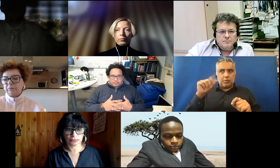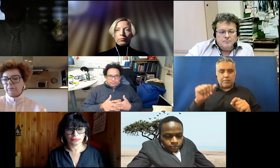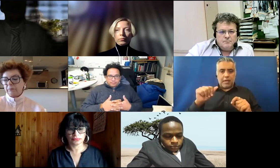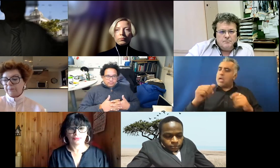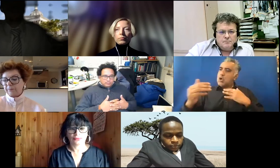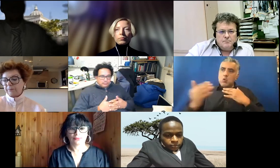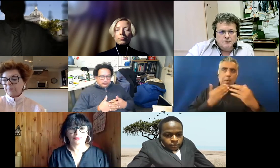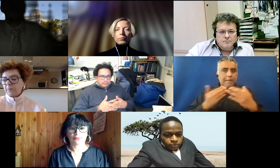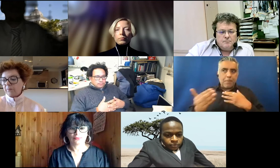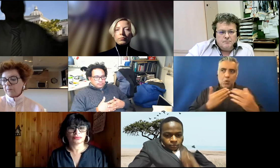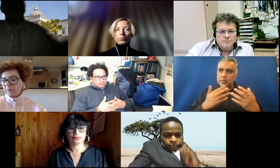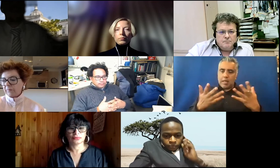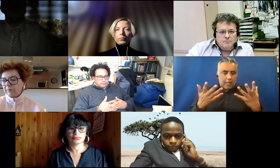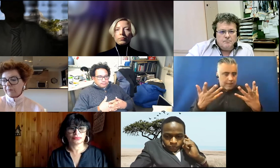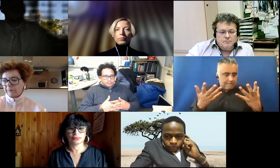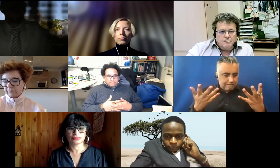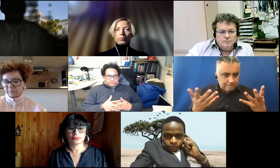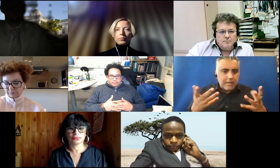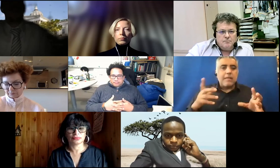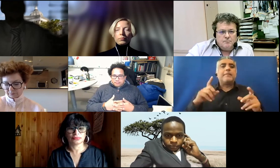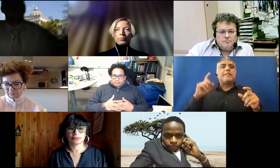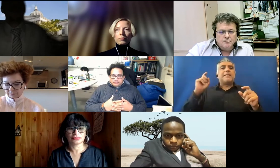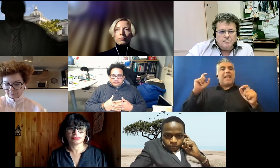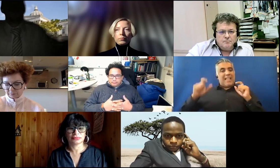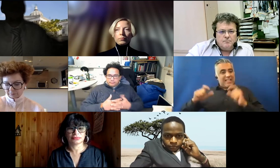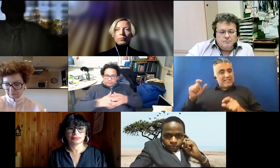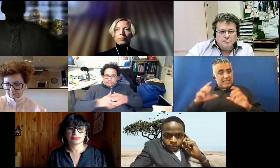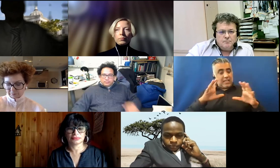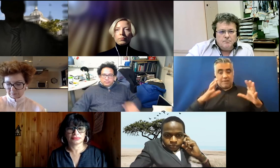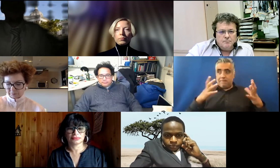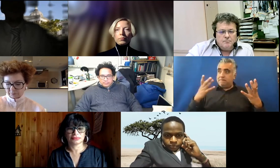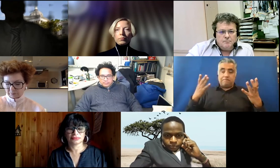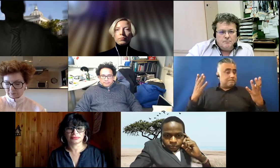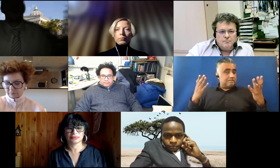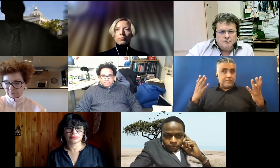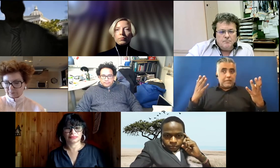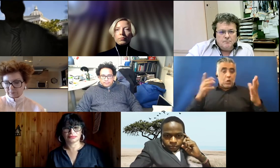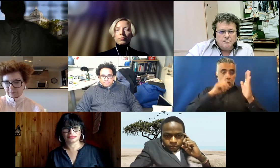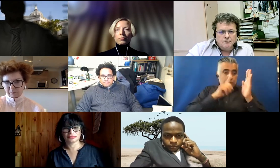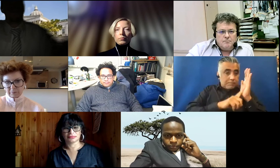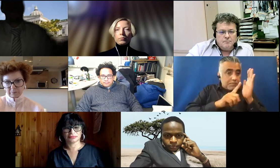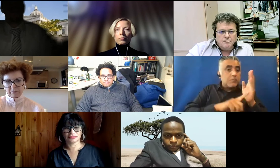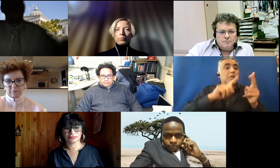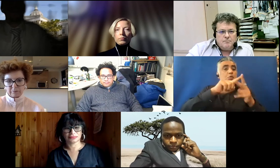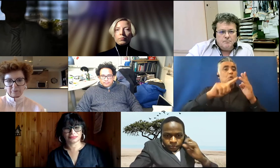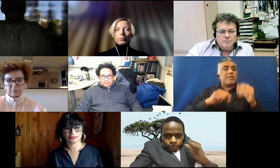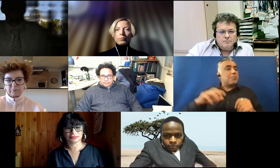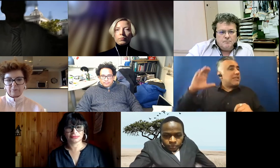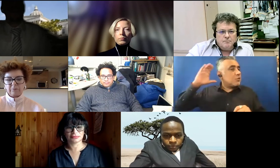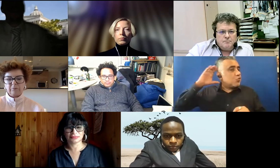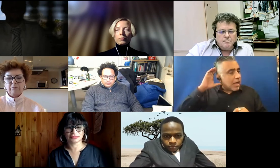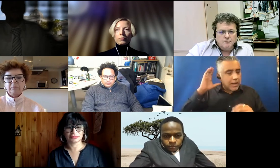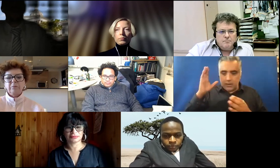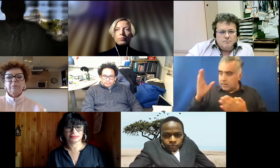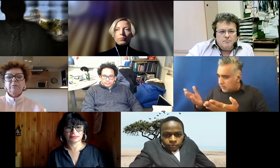of their disability. But people need to, you know, the researchers and academics need to listen to, and